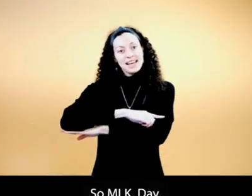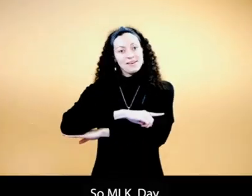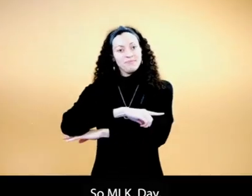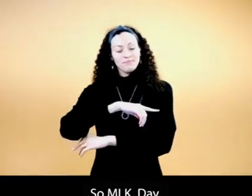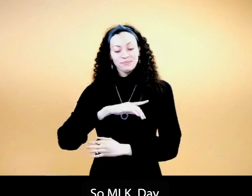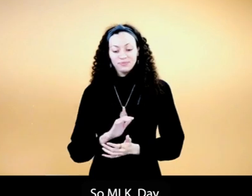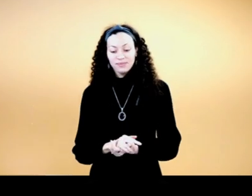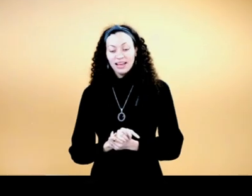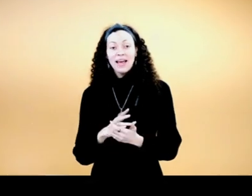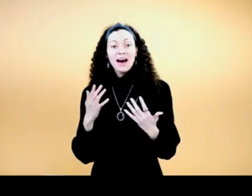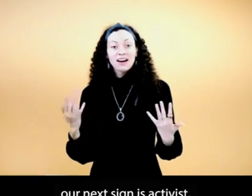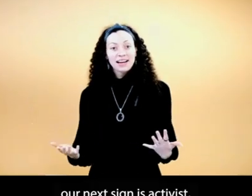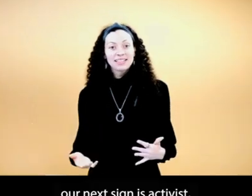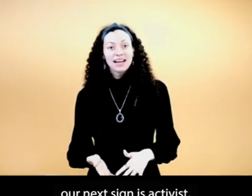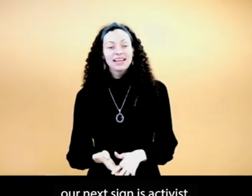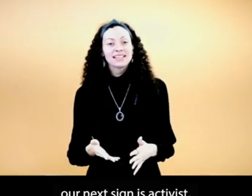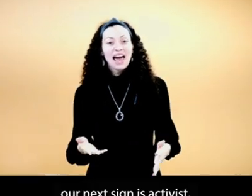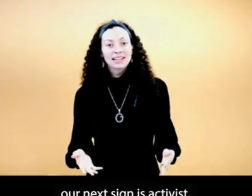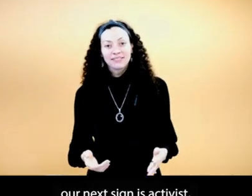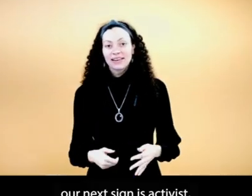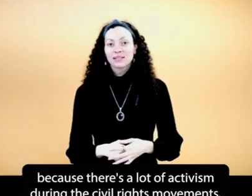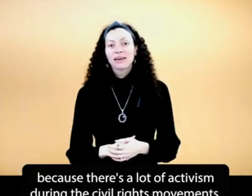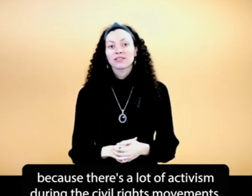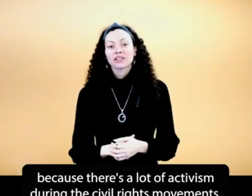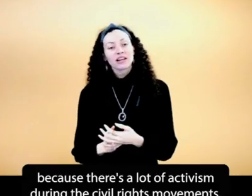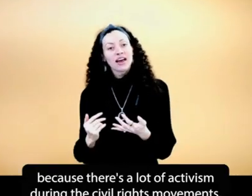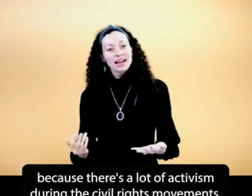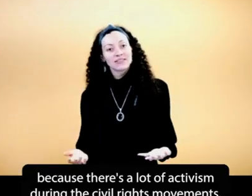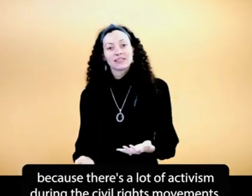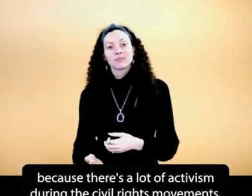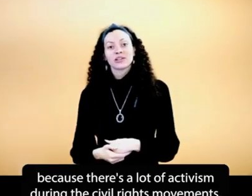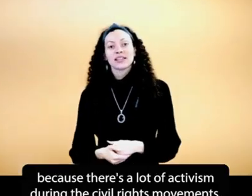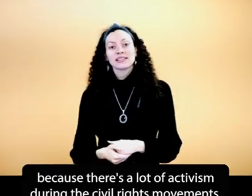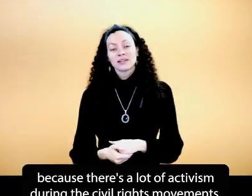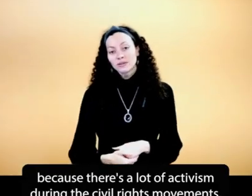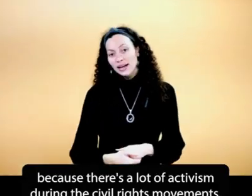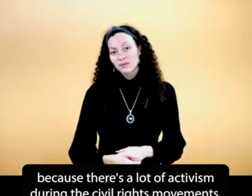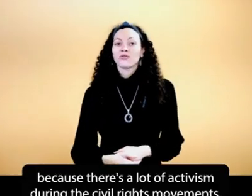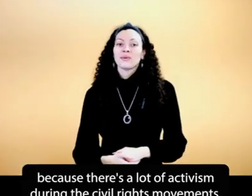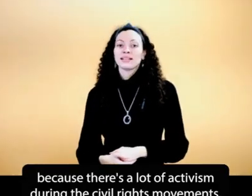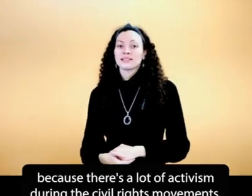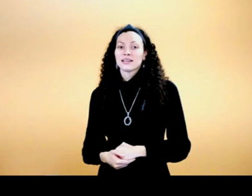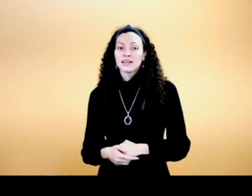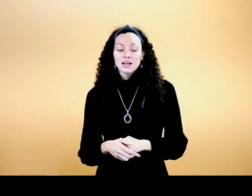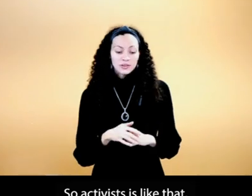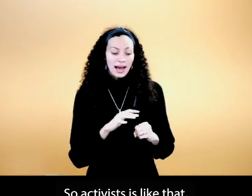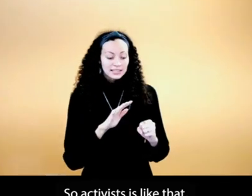day. Our next sign is activist because there's a lot of activism during the civil rights movements. So